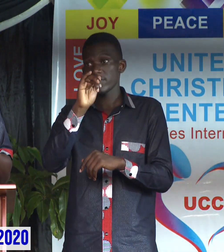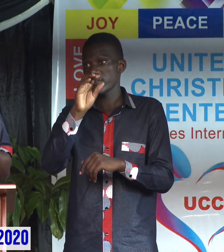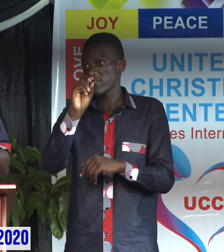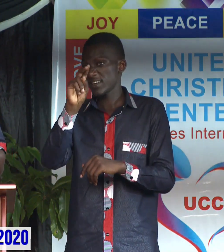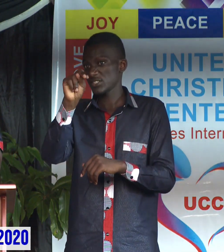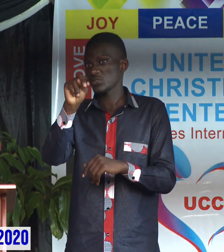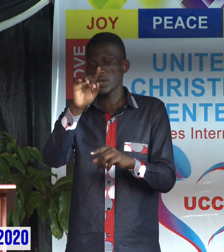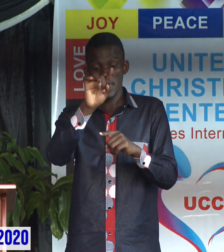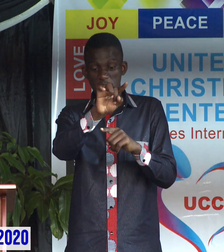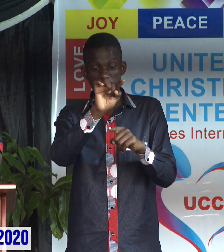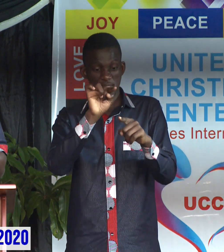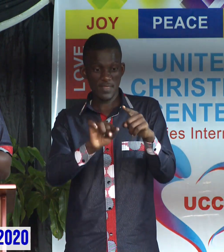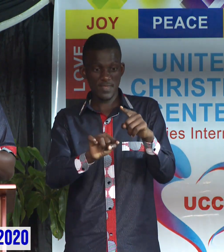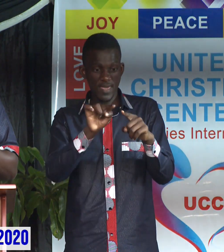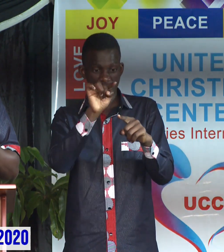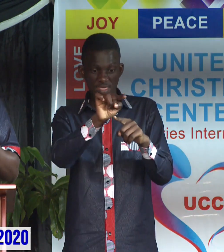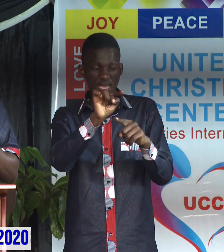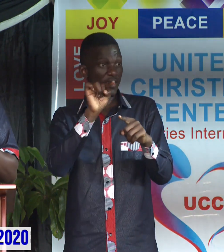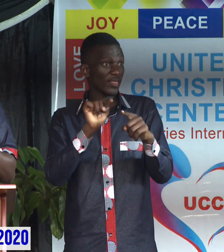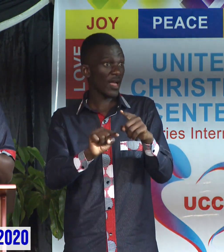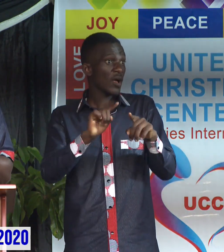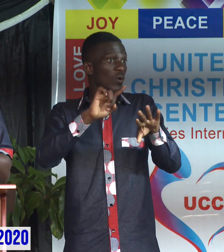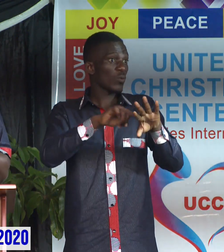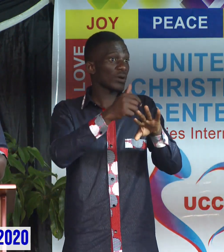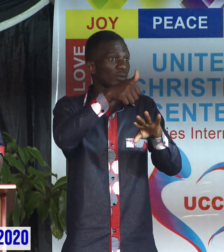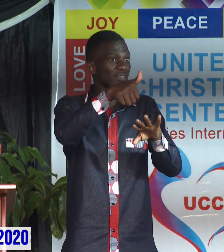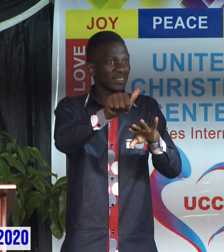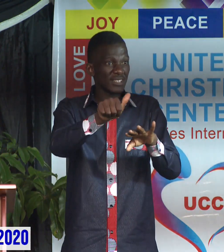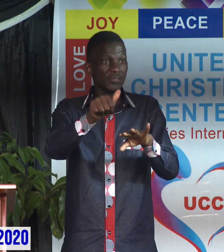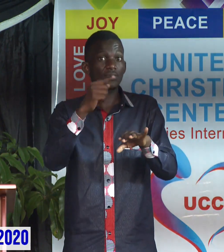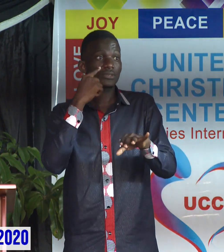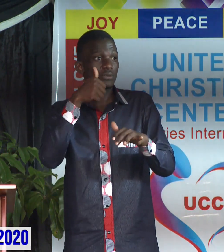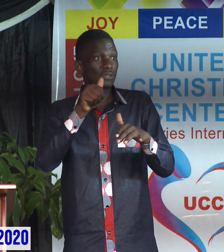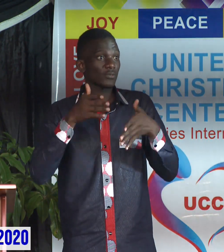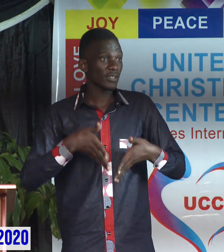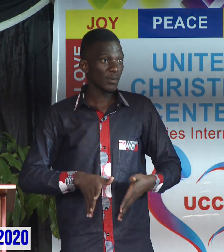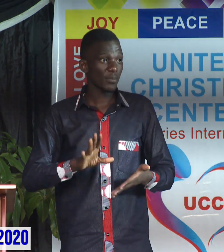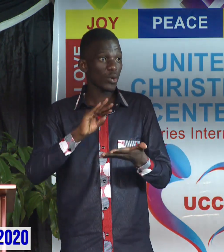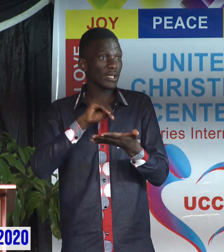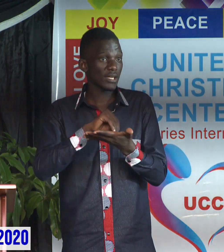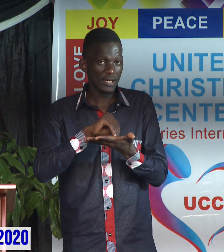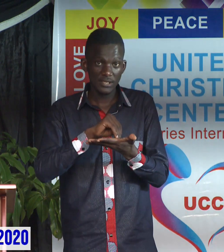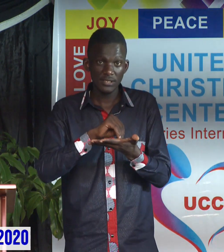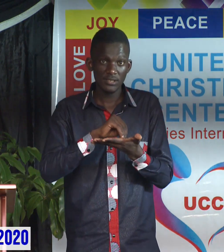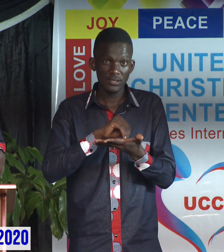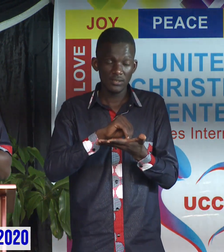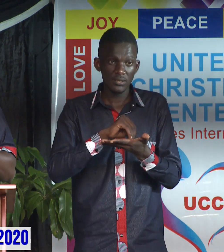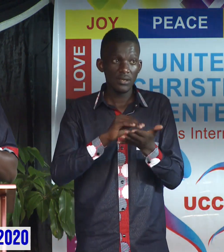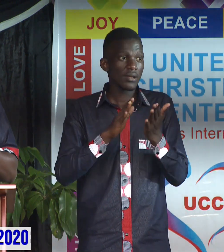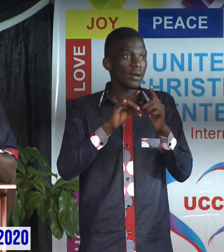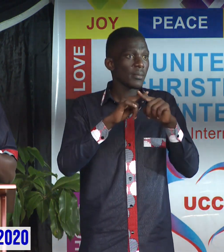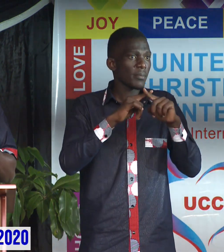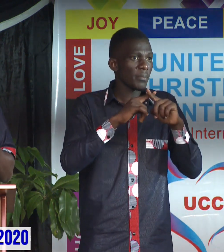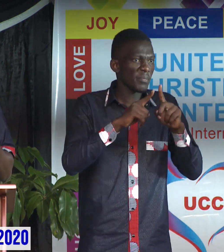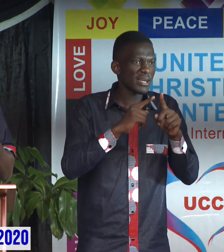Okweyawula yawula. Factions. Bulero we sanga ngoli mulokole. Whenever you find yourself as a Christian. Na yengo